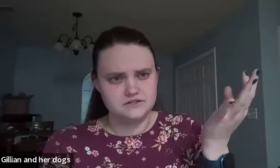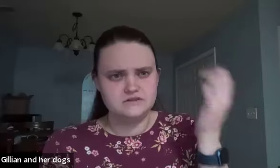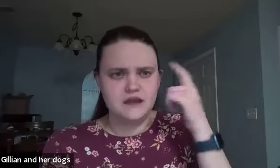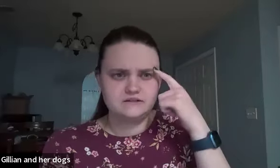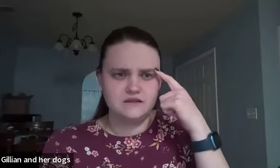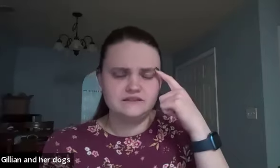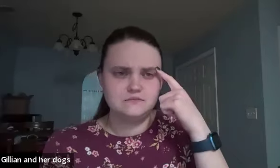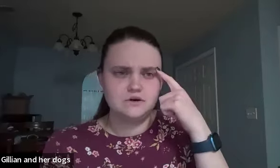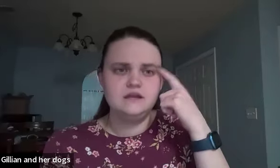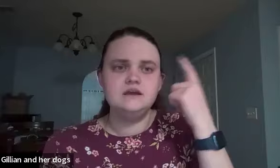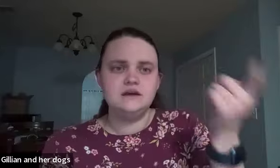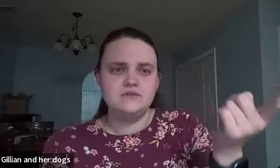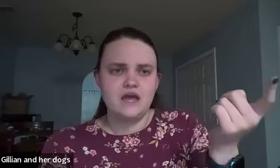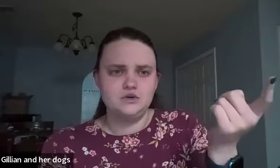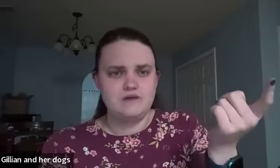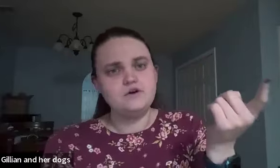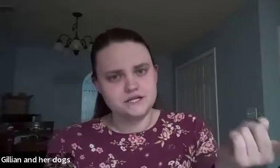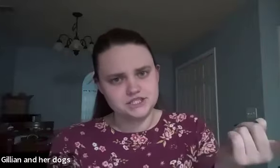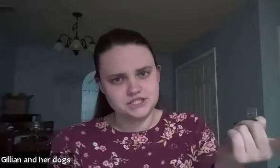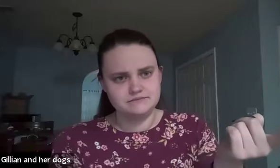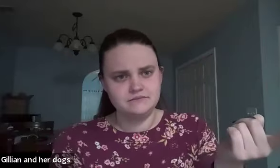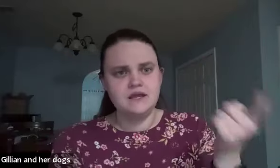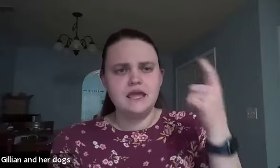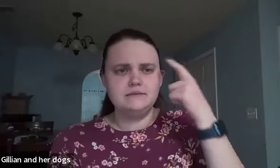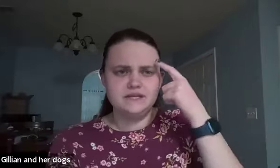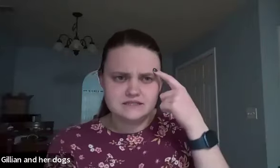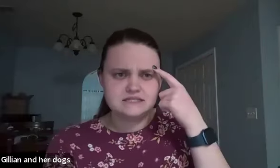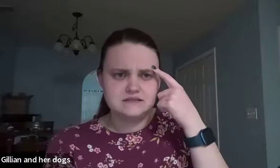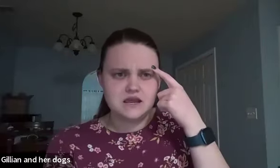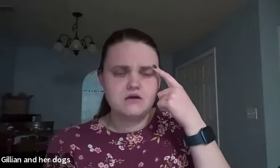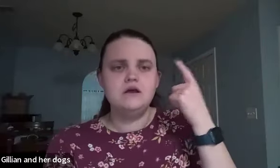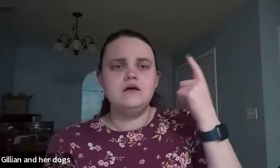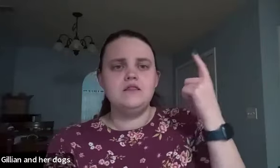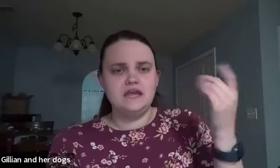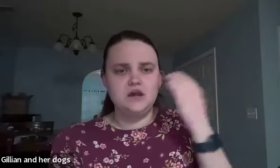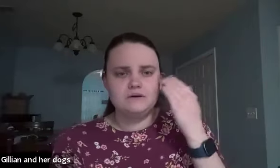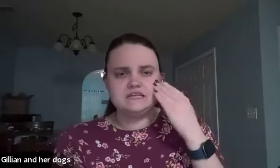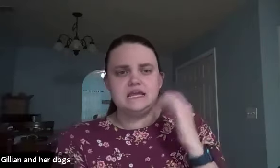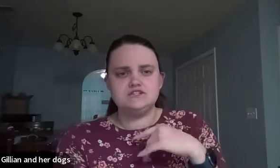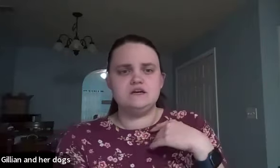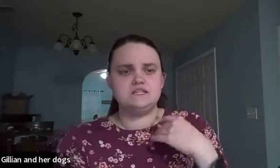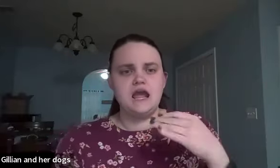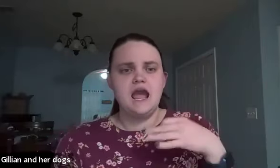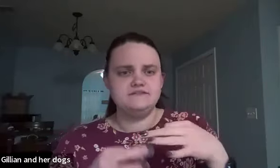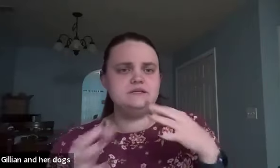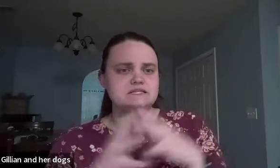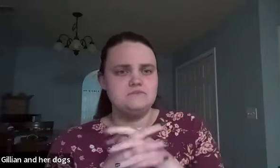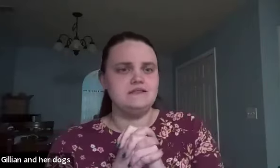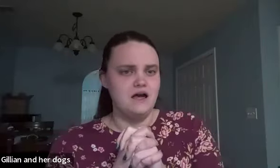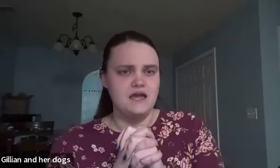factor of how telling someone that you have a question. And because it's down, they know it's an answer that's going to have to be something